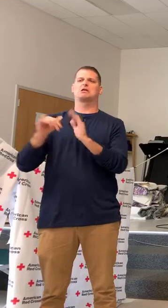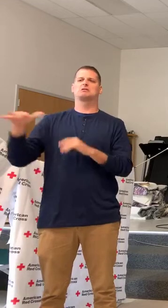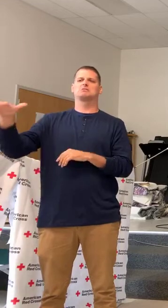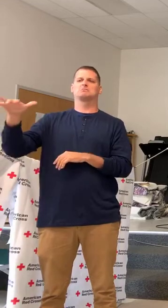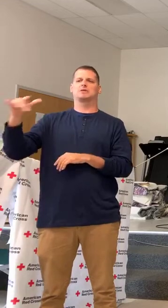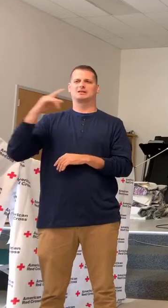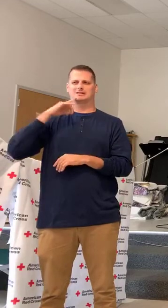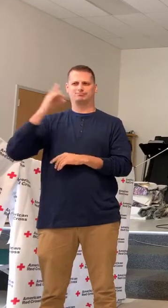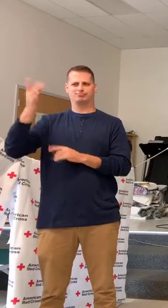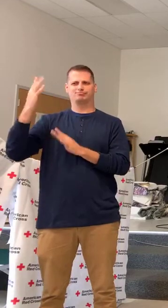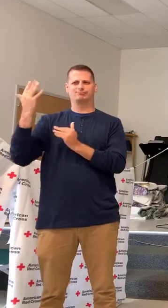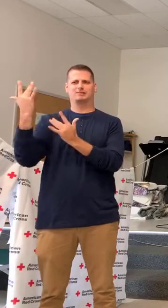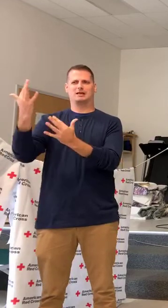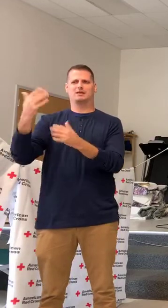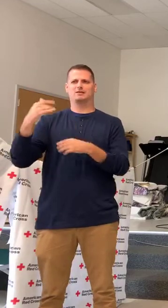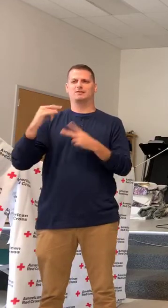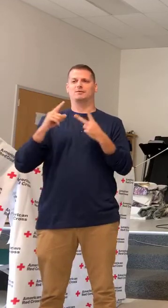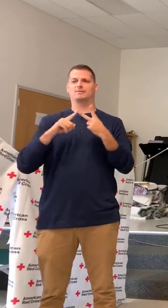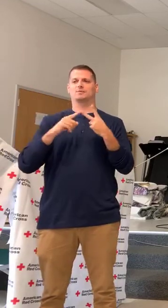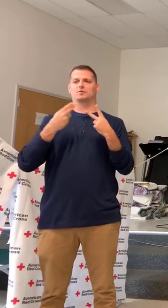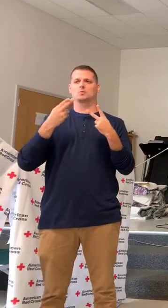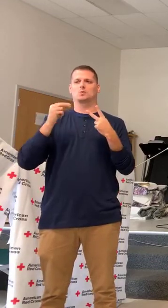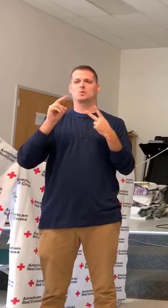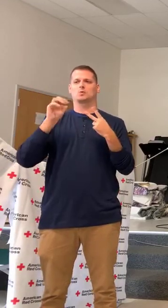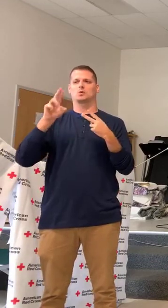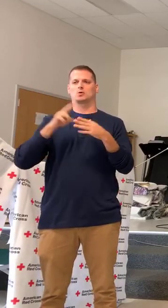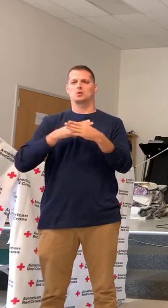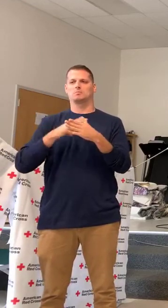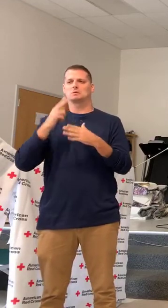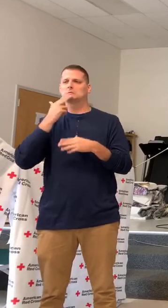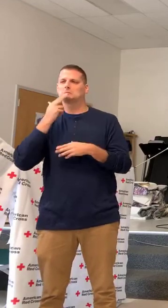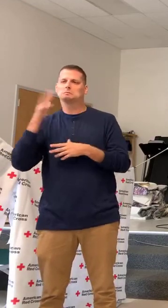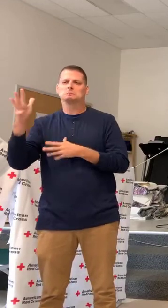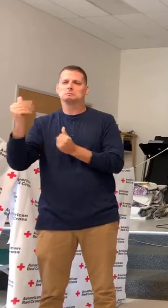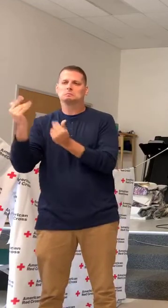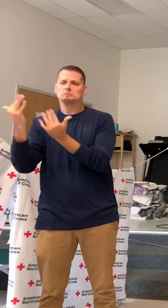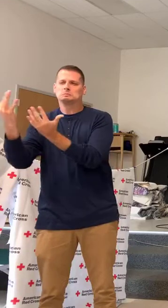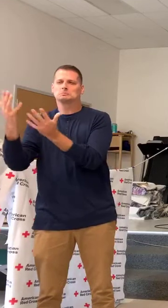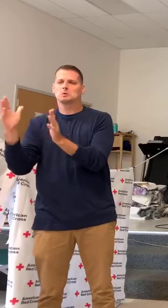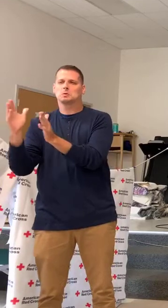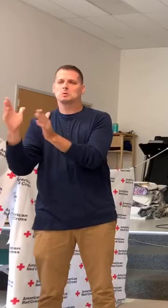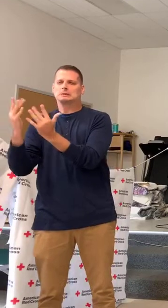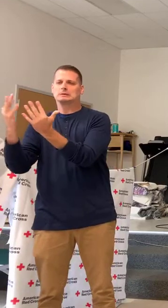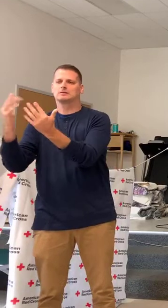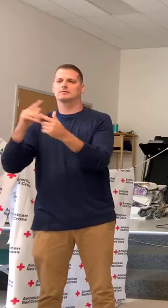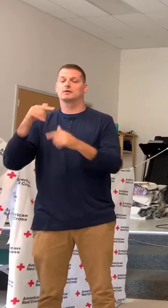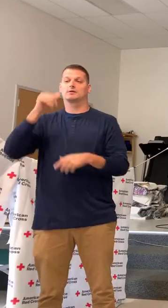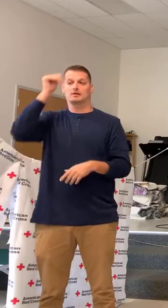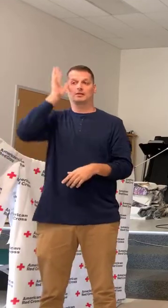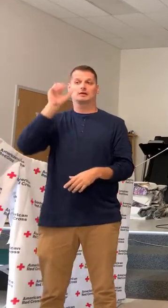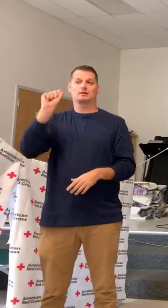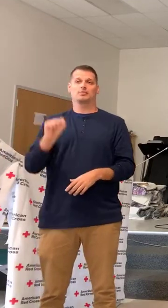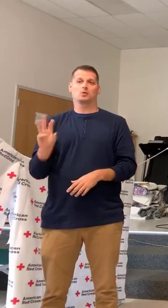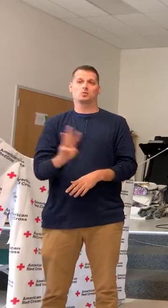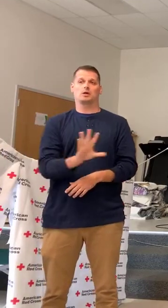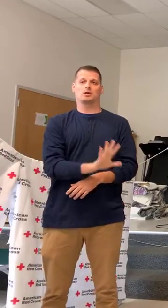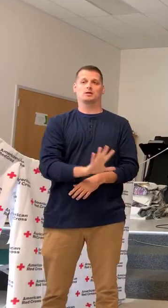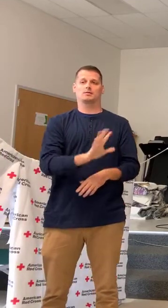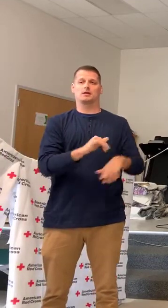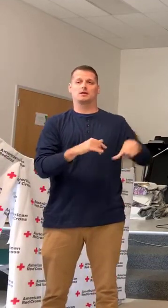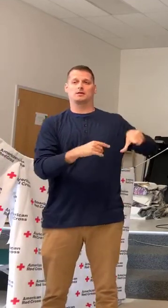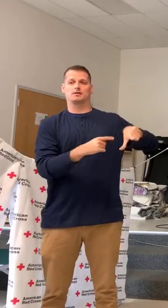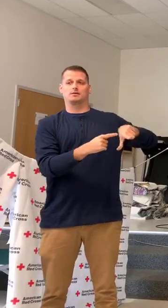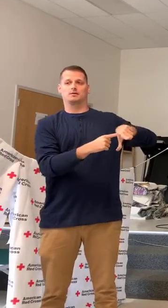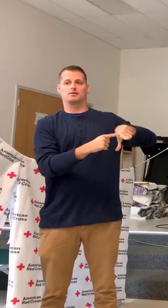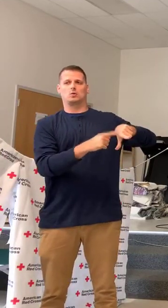couple days. And out in Southwest Alaska, there's another 5,000 acre fire that was threatening a village out there that we've been dealing with as the Division